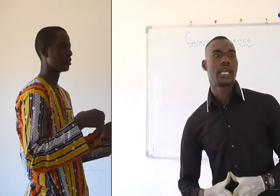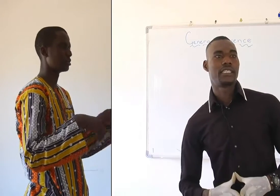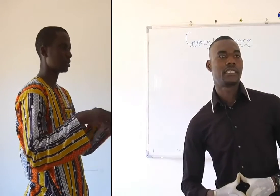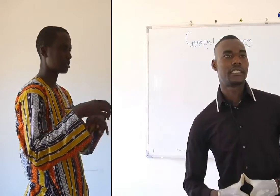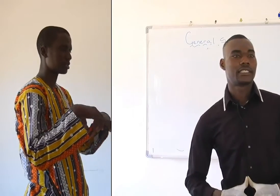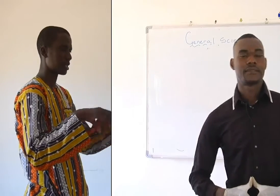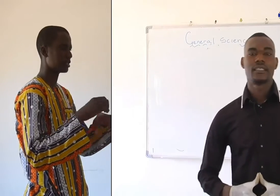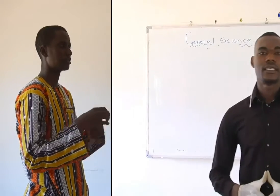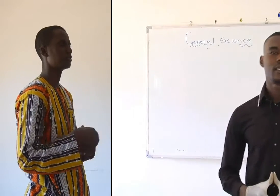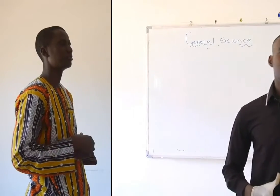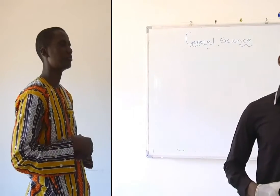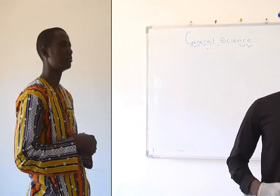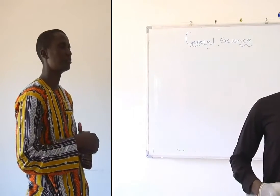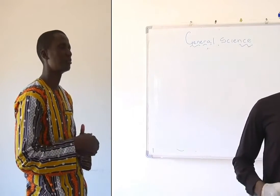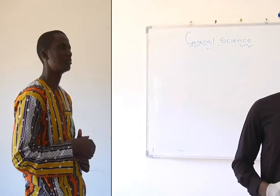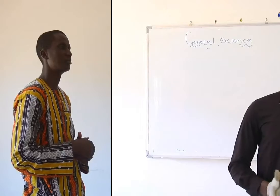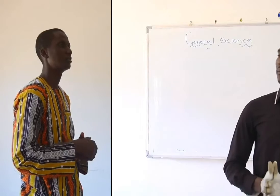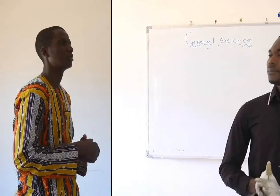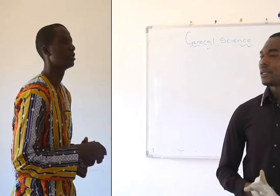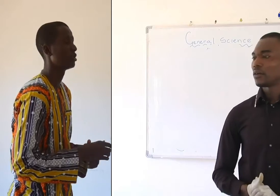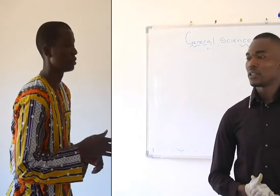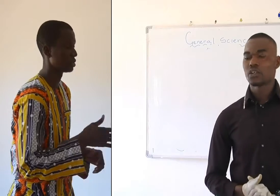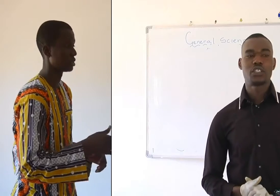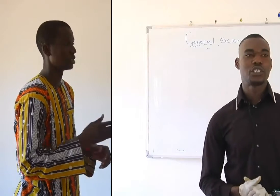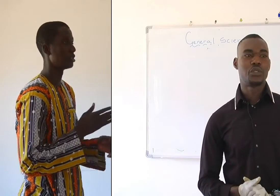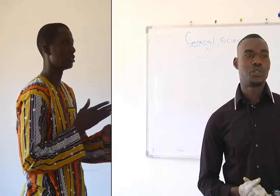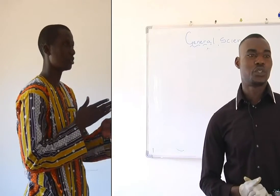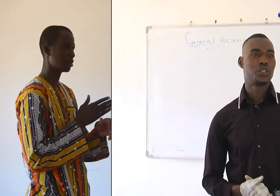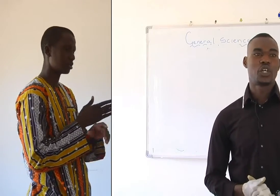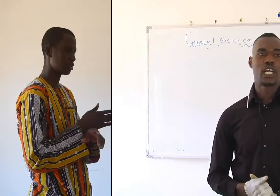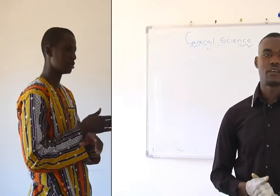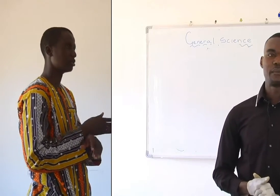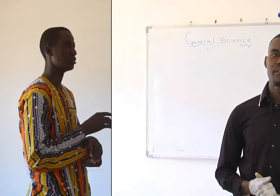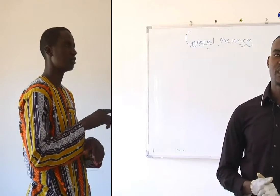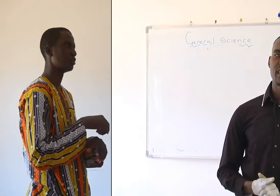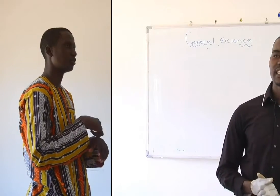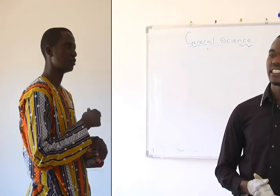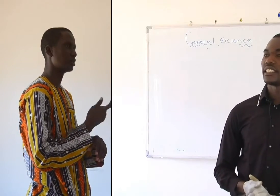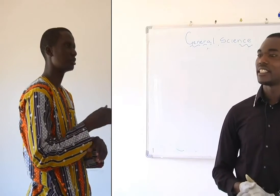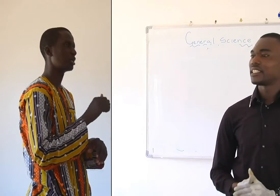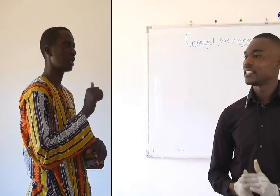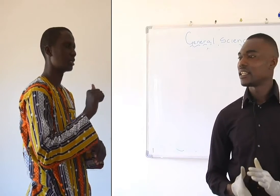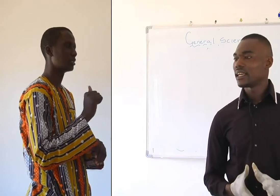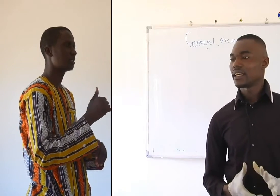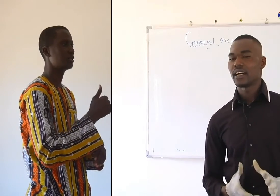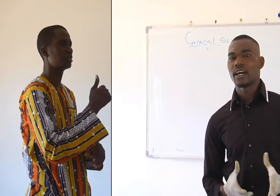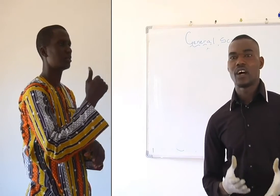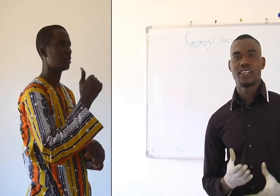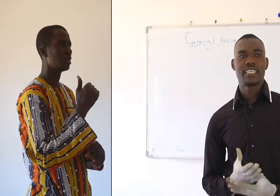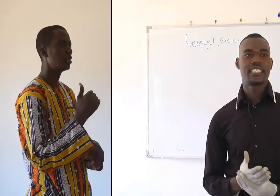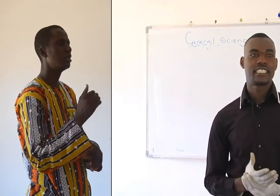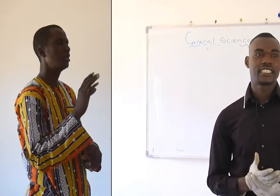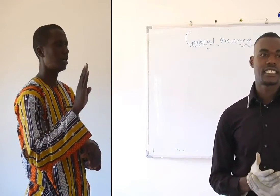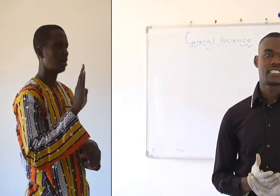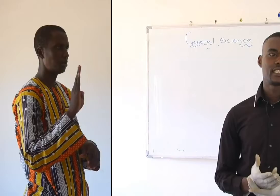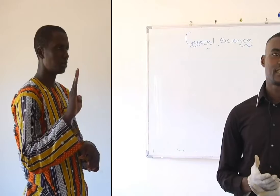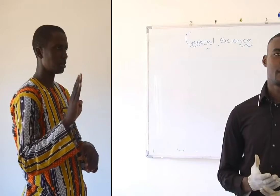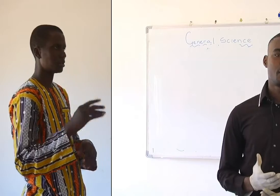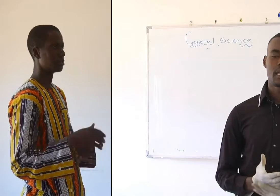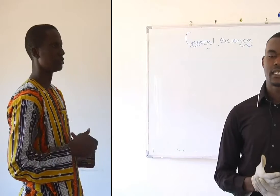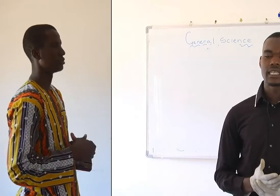on science. And still, we are going to continue on our previous lesson on